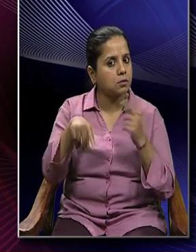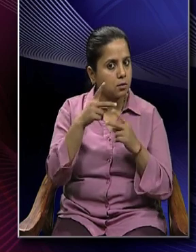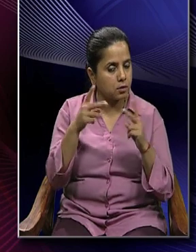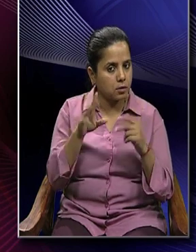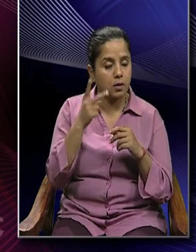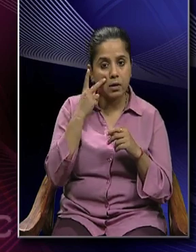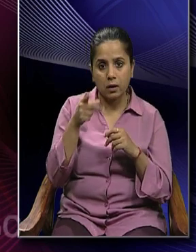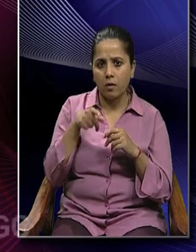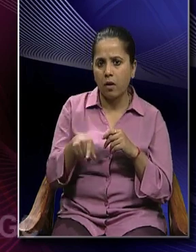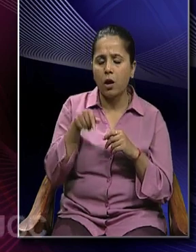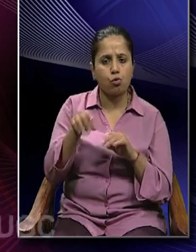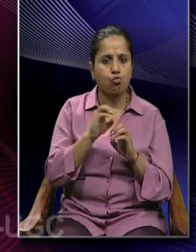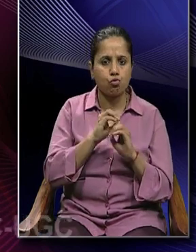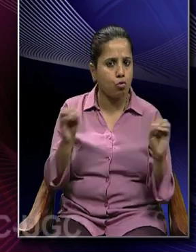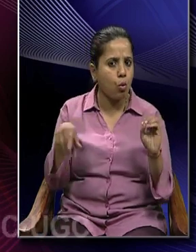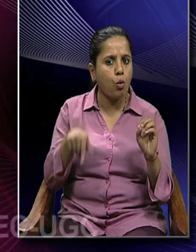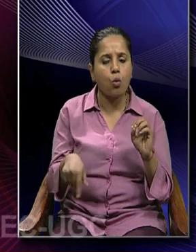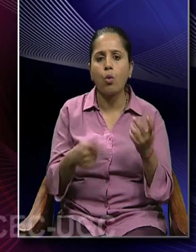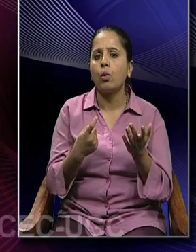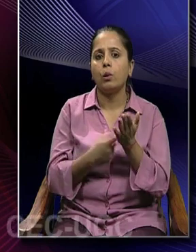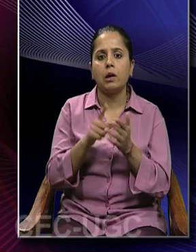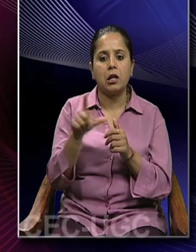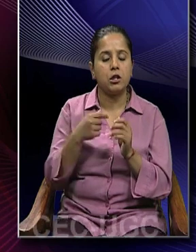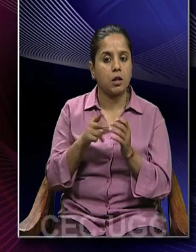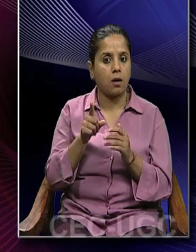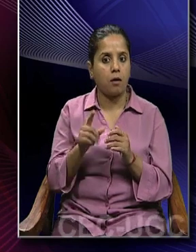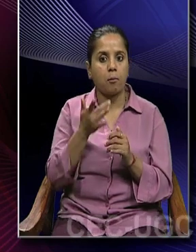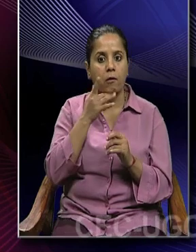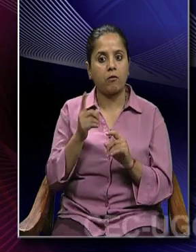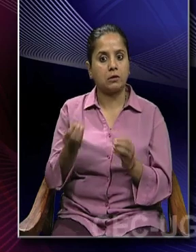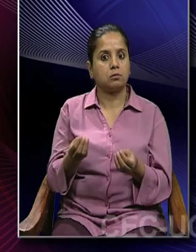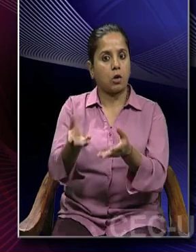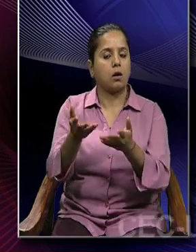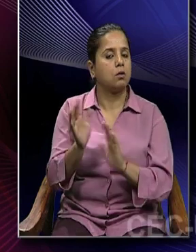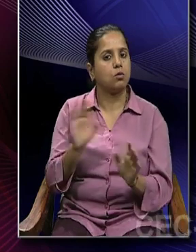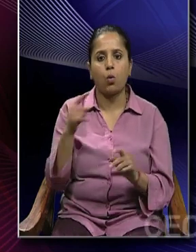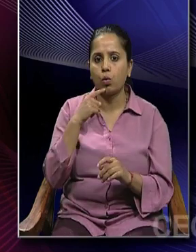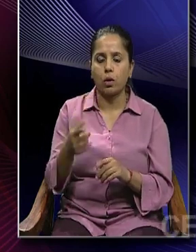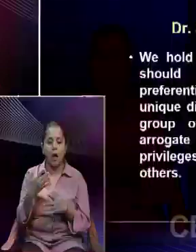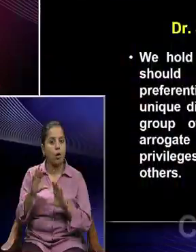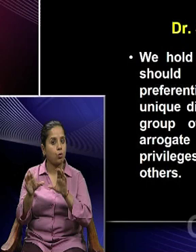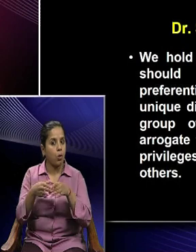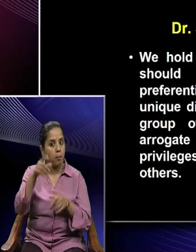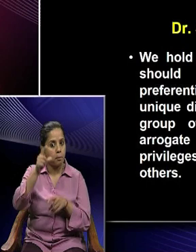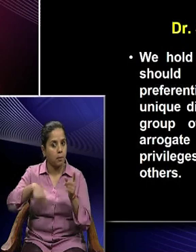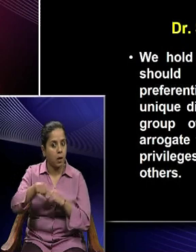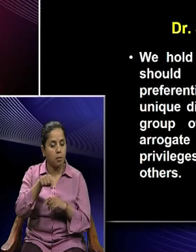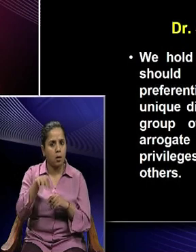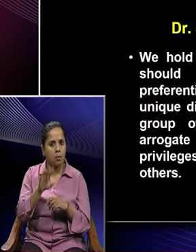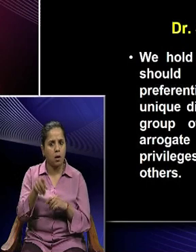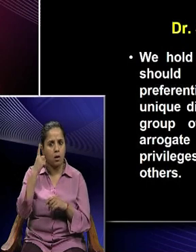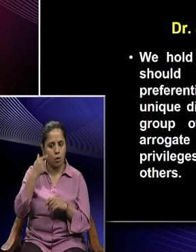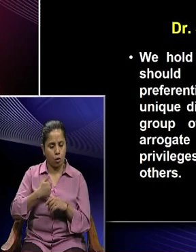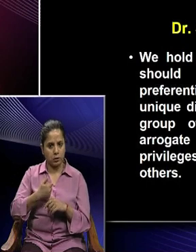holds that no religion should be given preferential status of any unique distinction. No group of citizens shall arrogate to